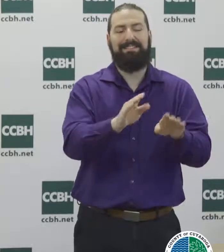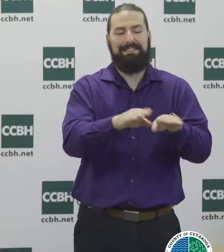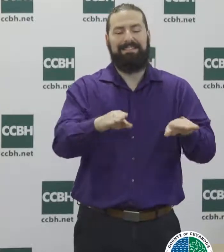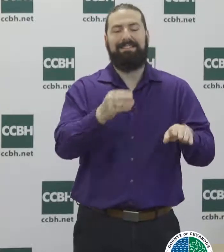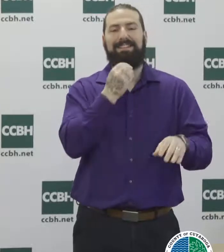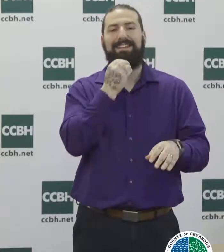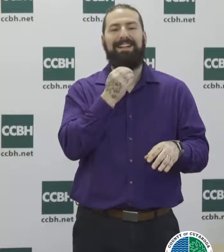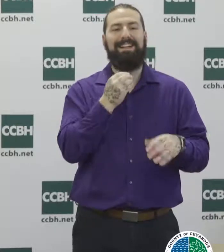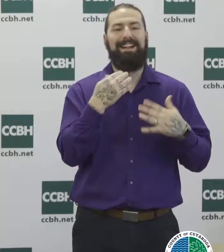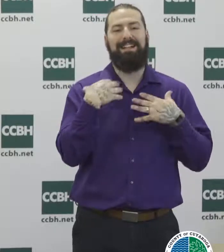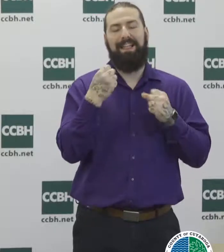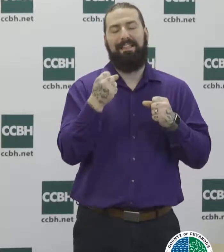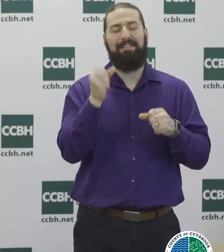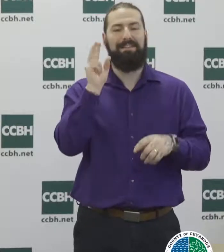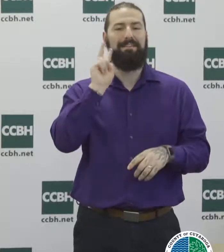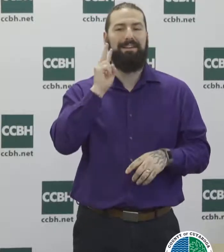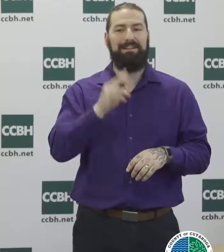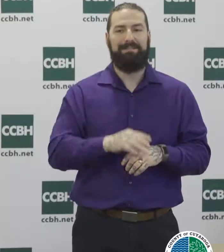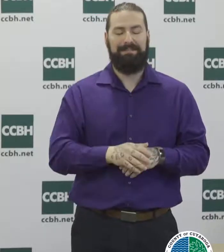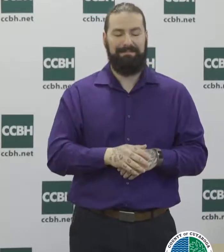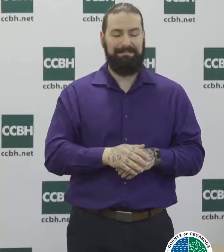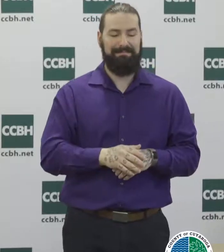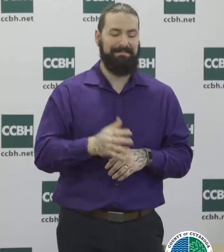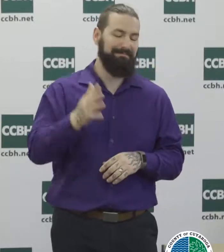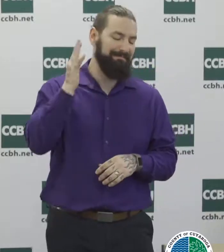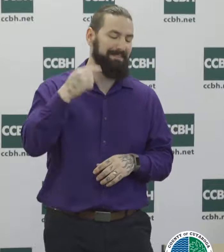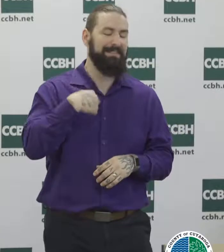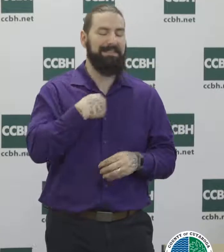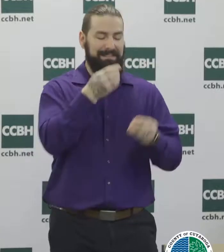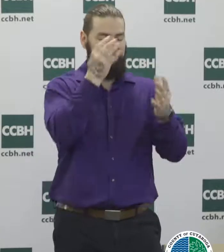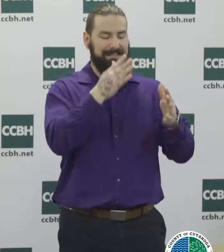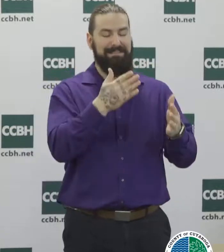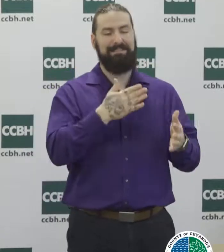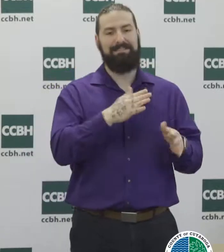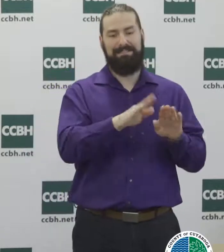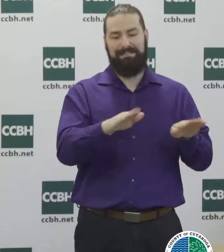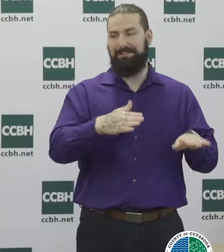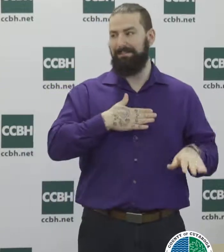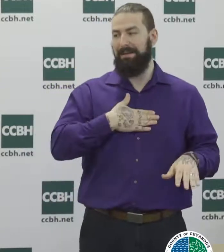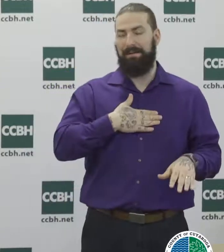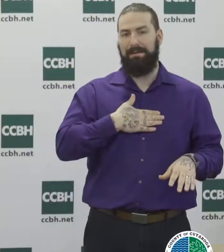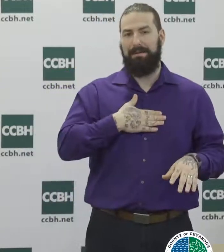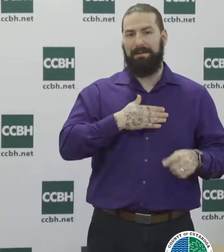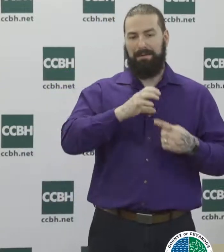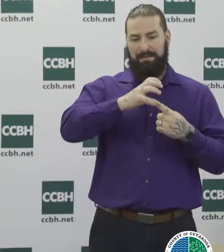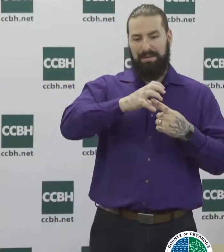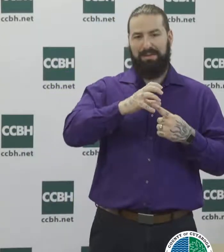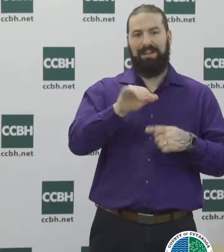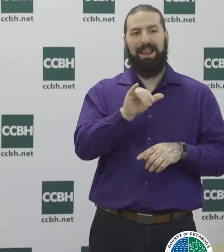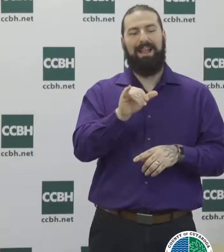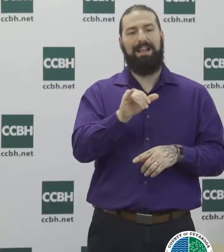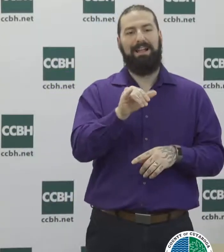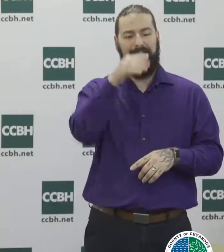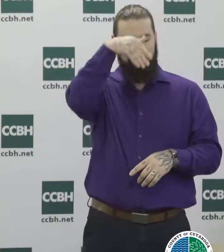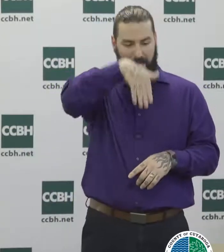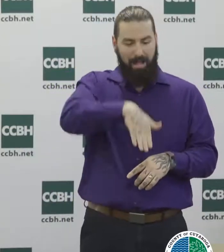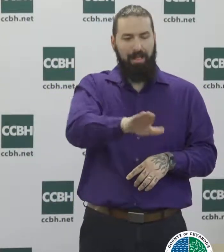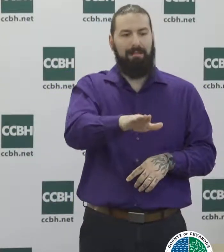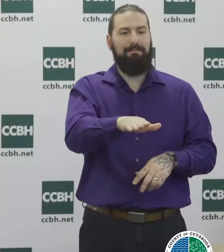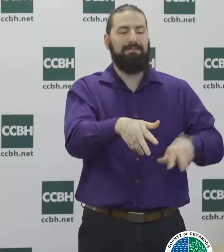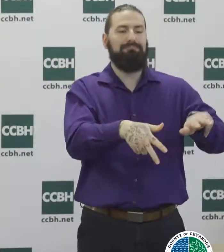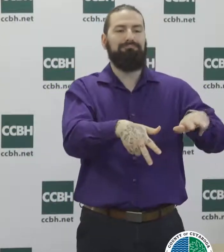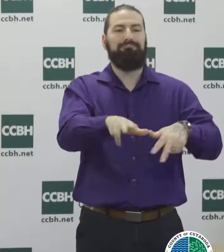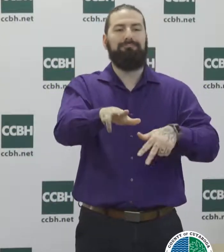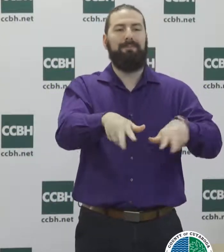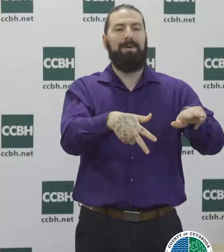healthy vegetables. I used to tell my kids that broccoli was like an elephant walking through the woods eating the tops of trees, and it worked for a